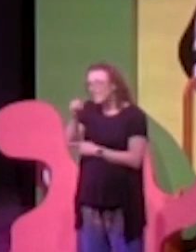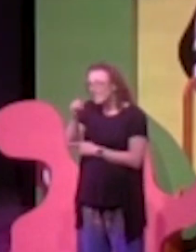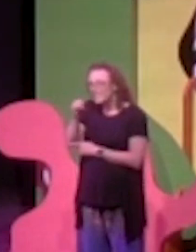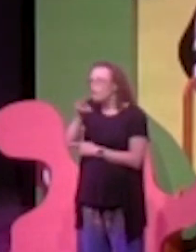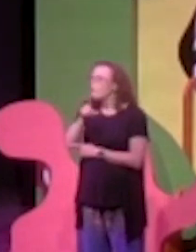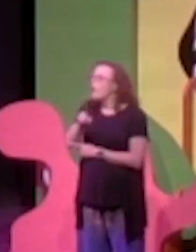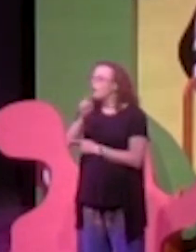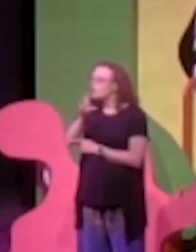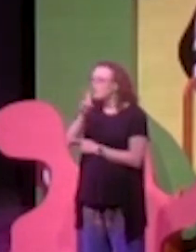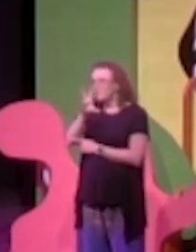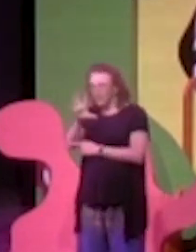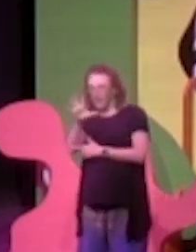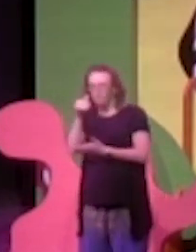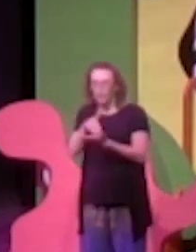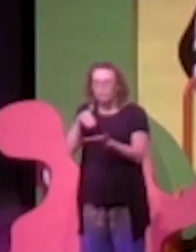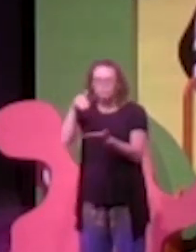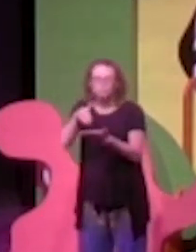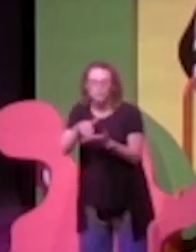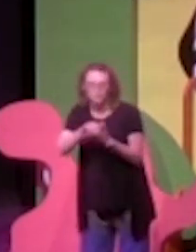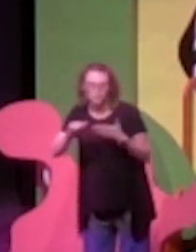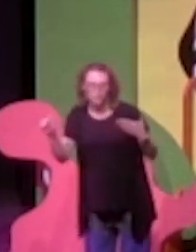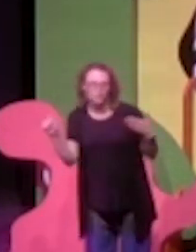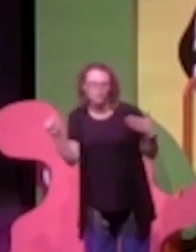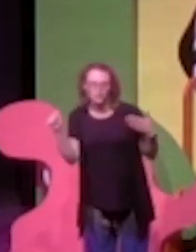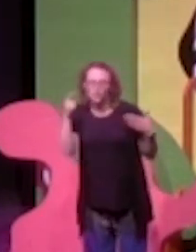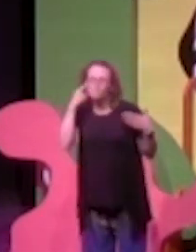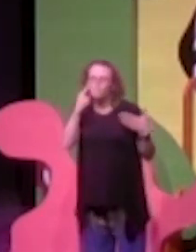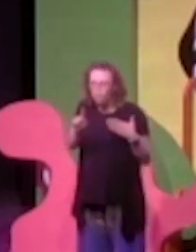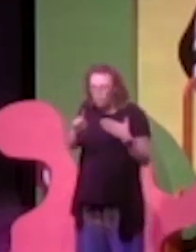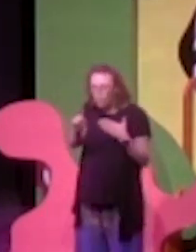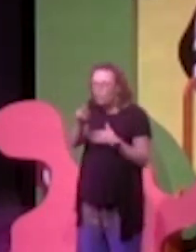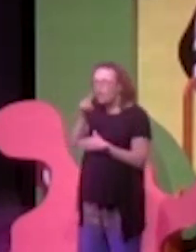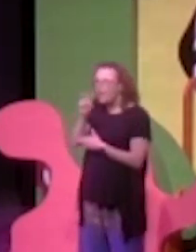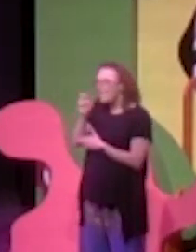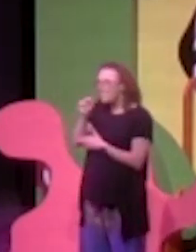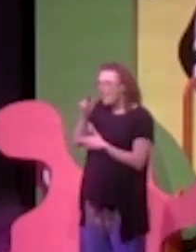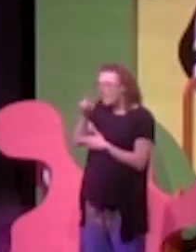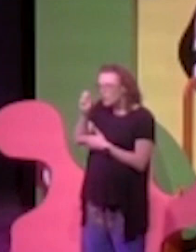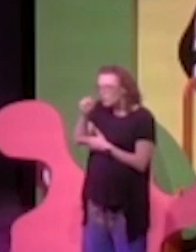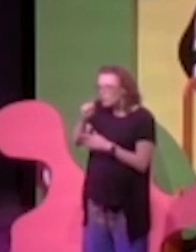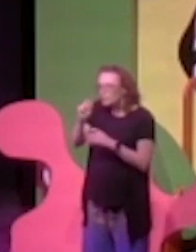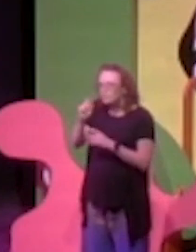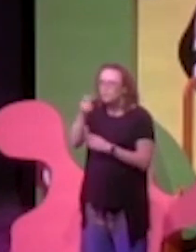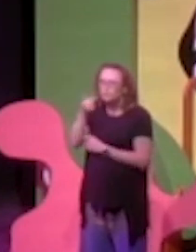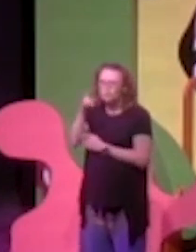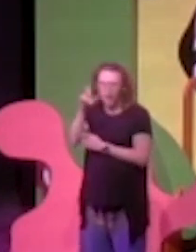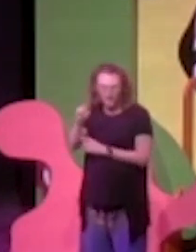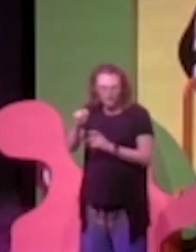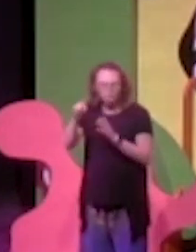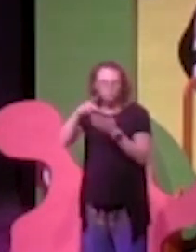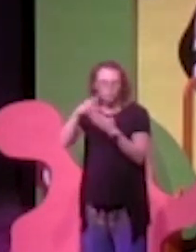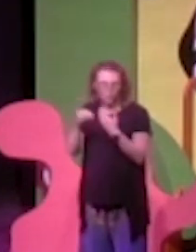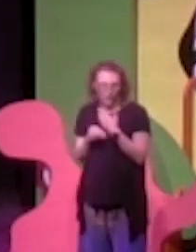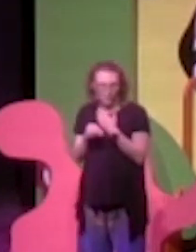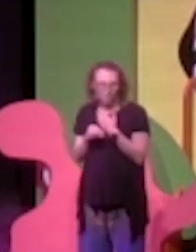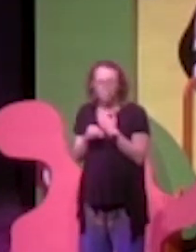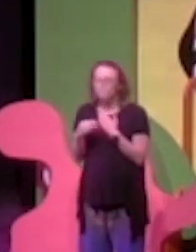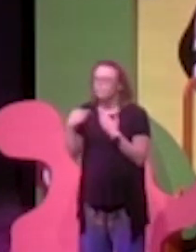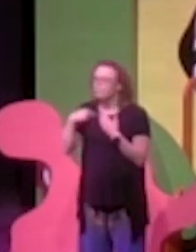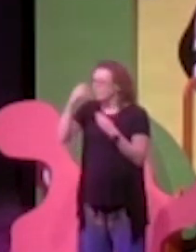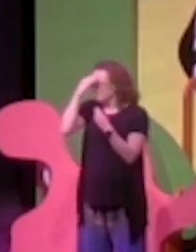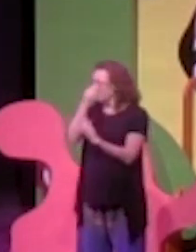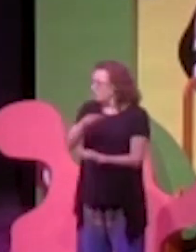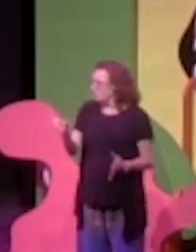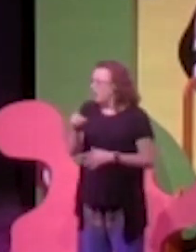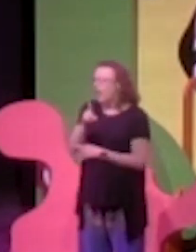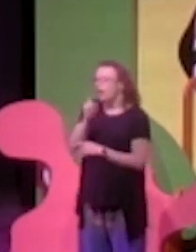$165 million in the venues grant program. Happy to report of the 839 grants,